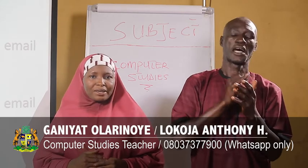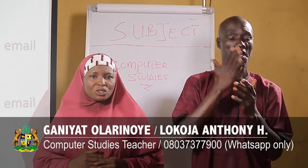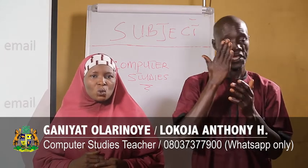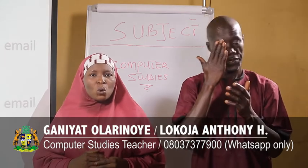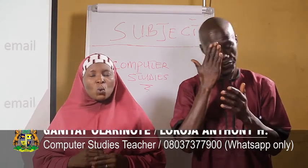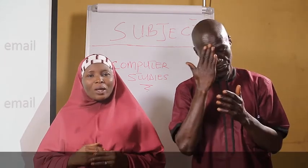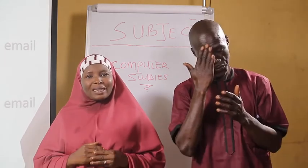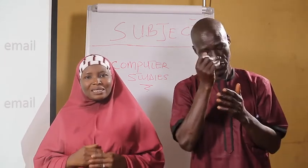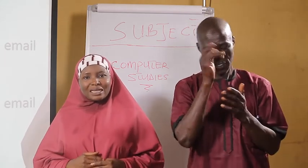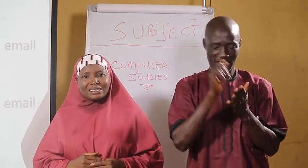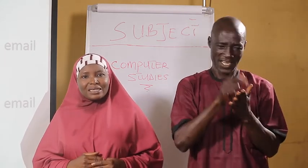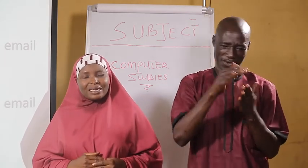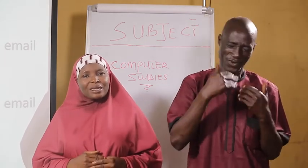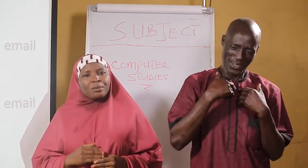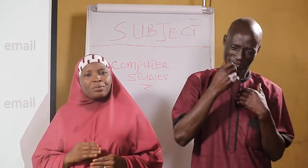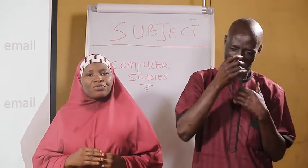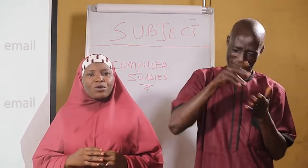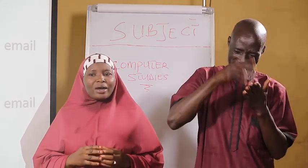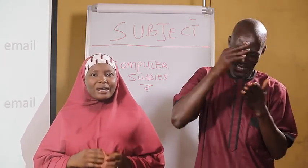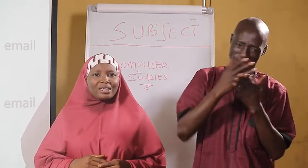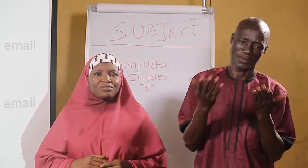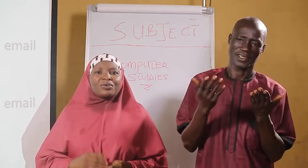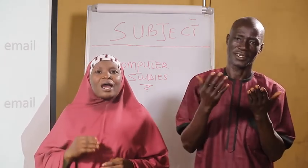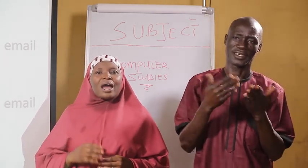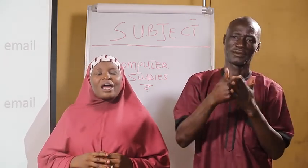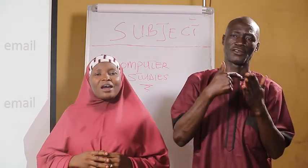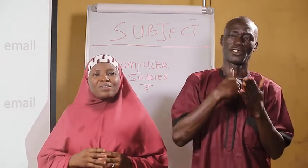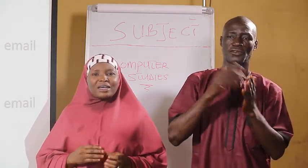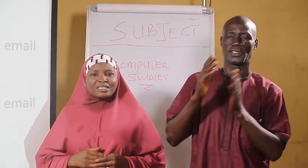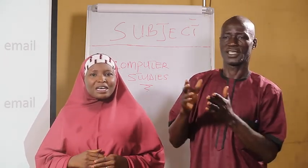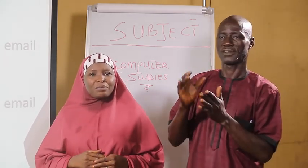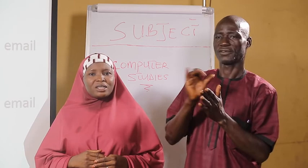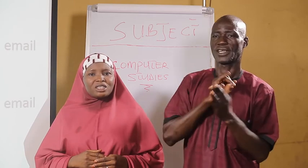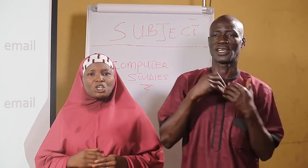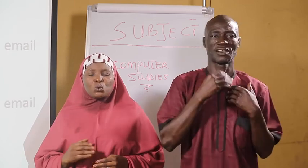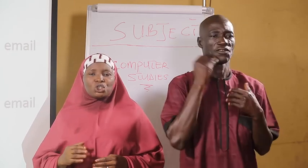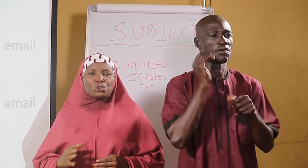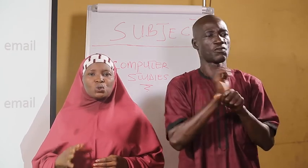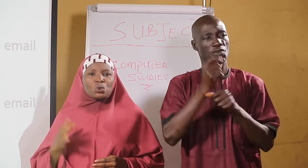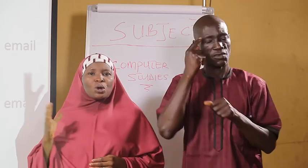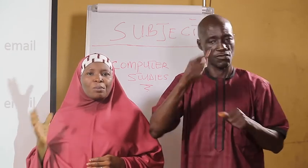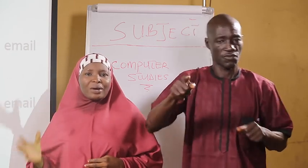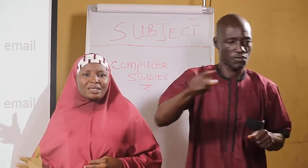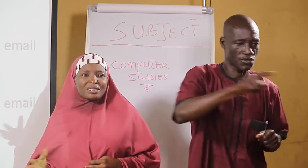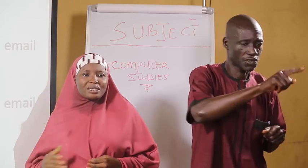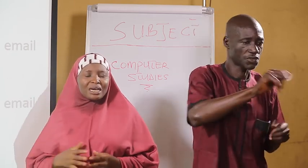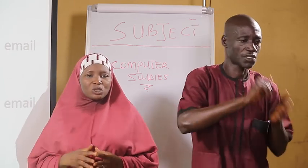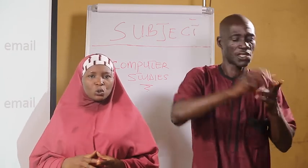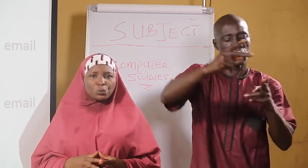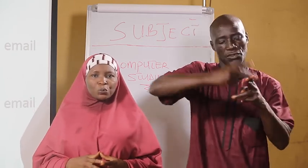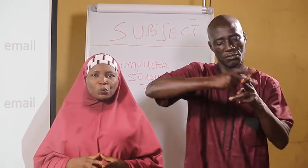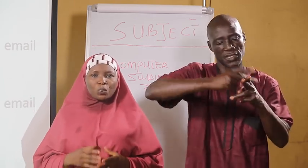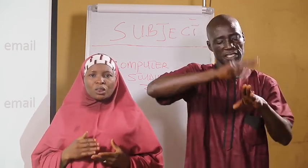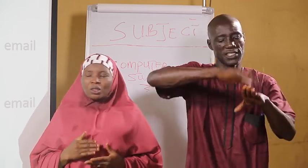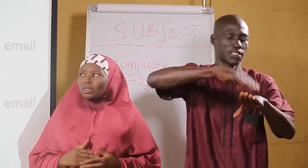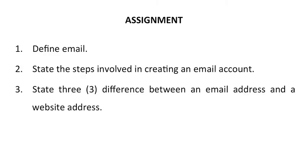taken place. With this lesson, before I leave, I have an assignment in which you practice at